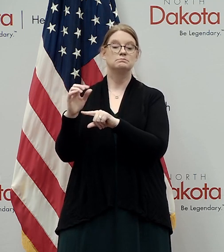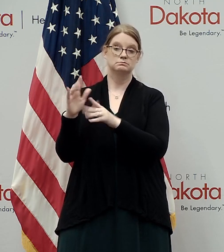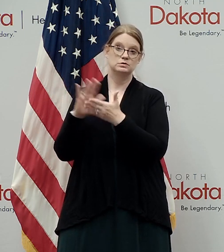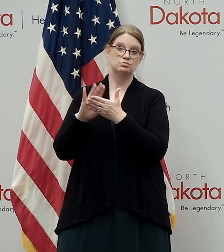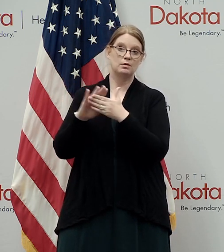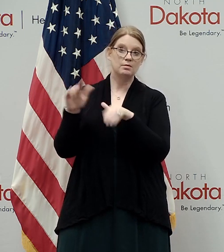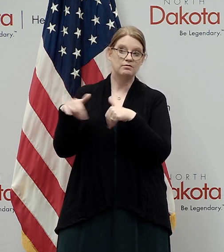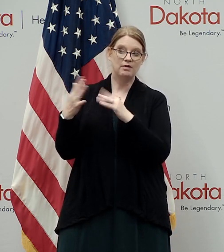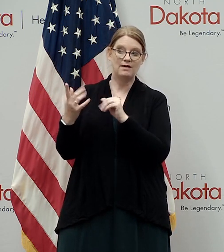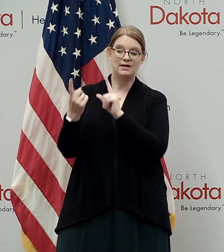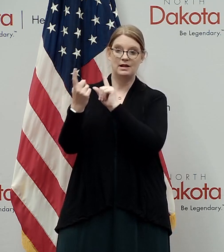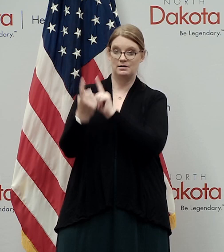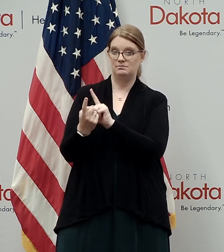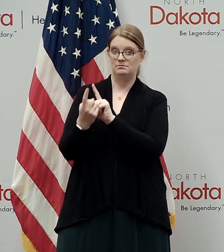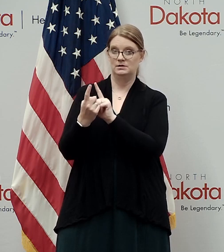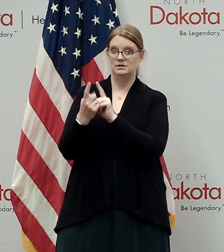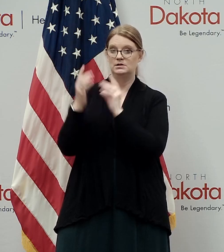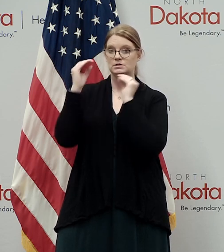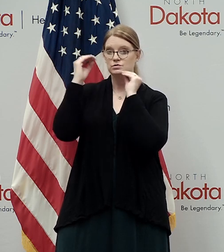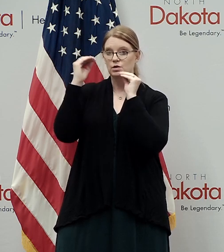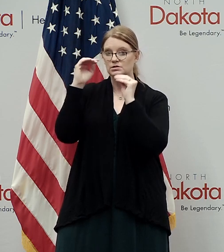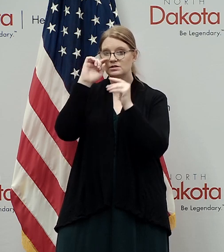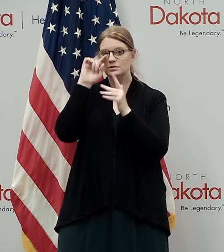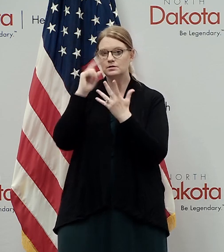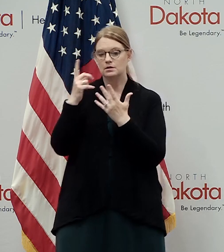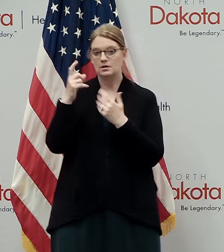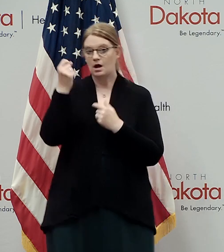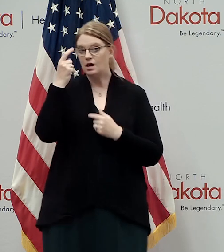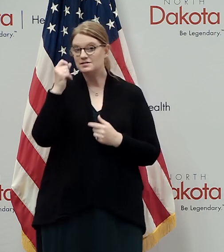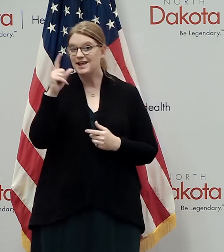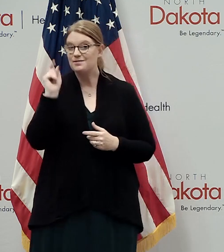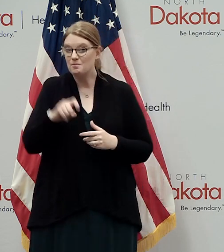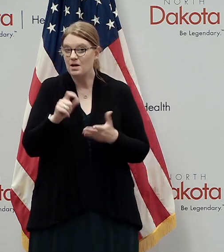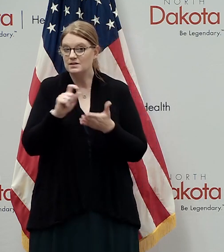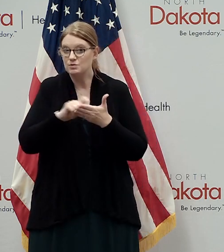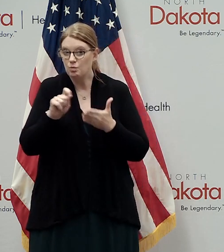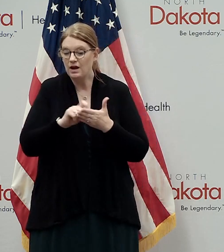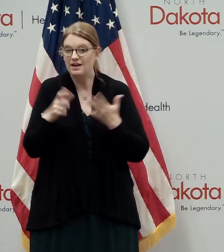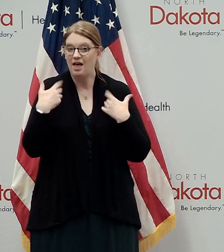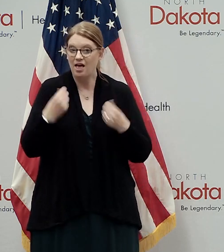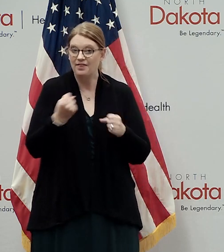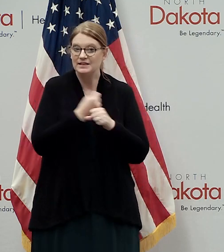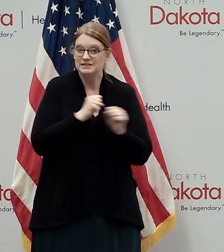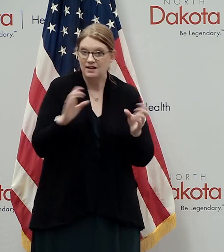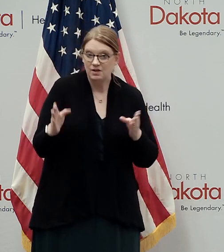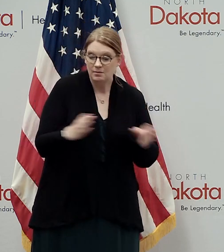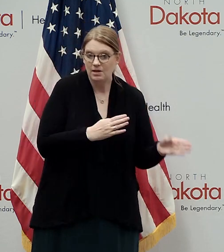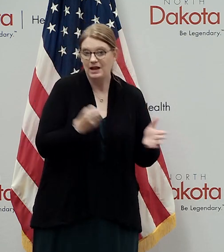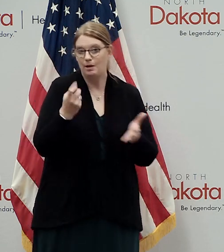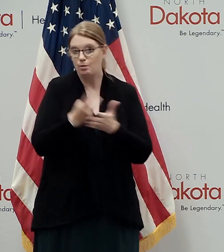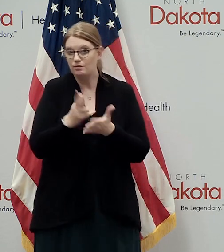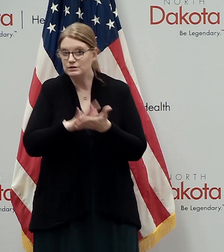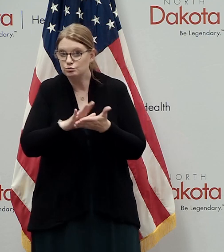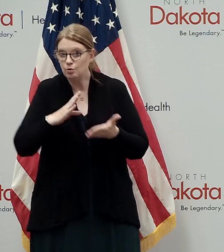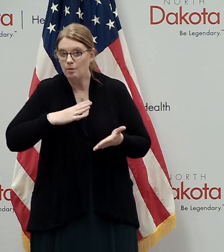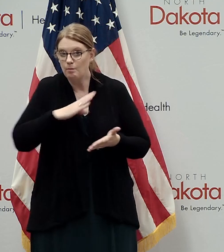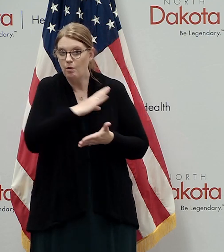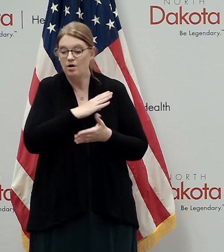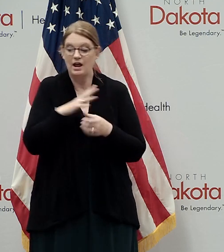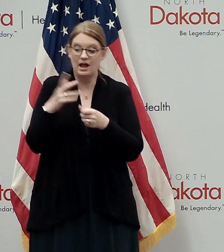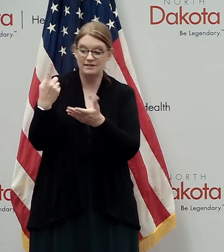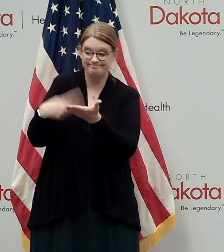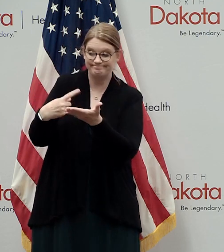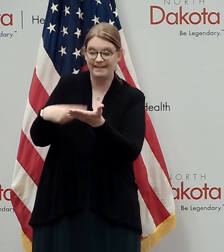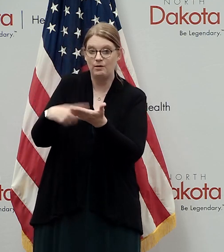provide in-person instruction after developing a written health and safety plan approved by the school board in consultation with their local public